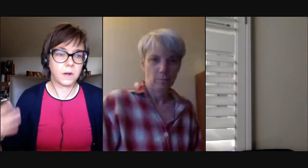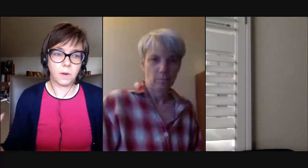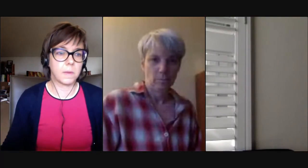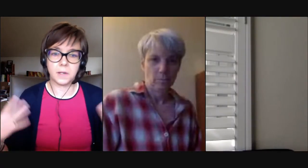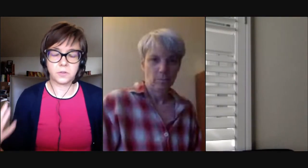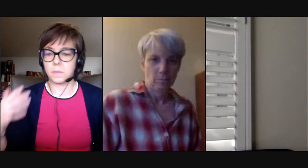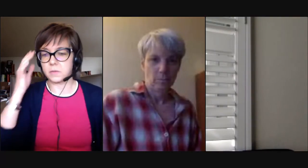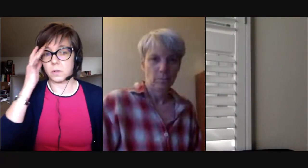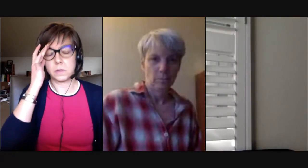equipment, make sure the mics work. So